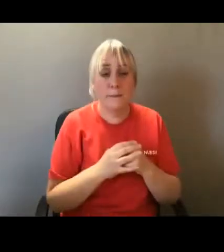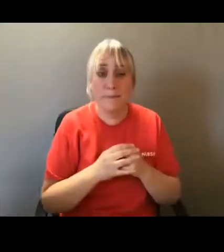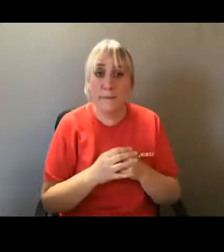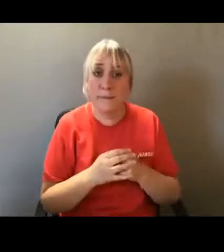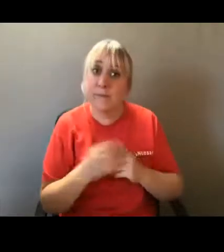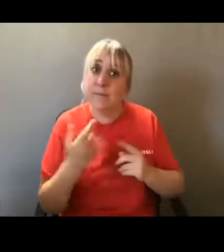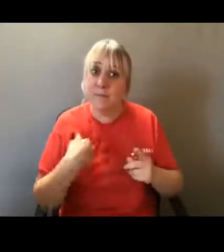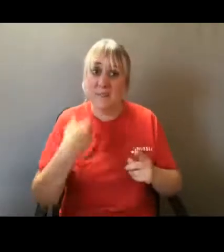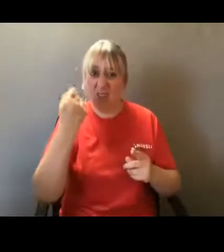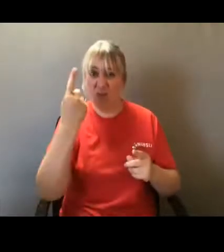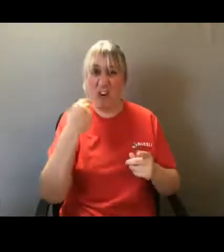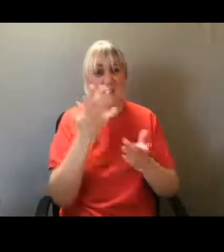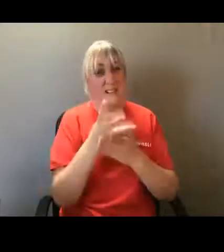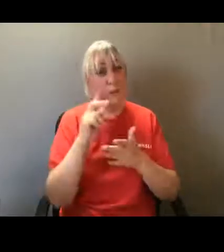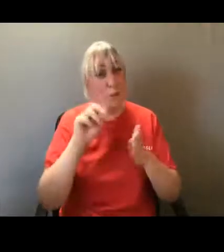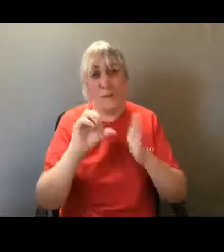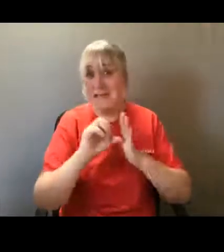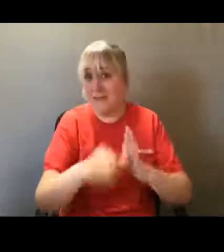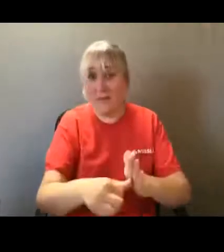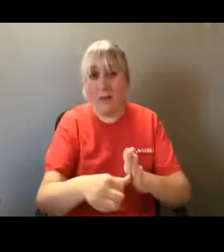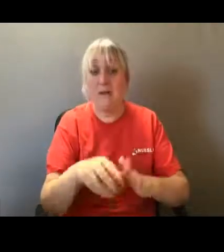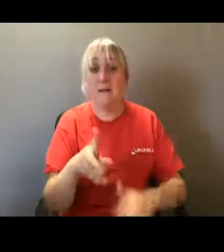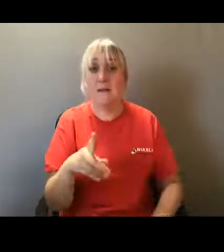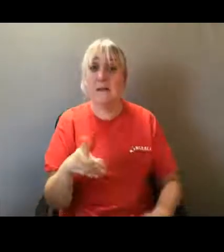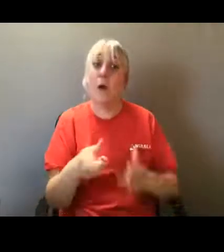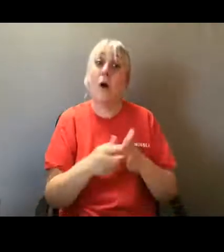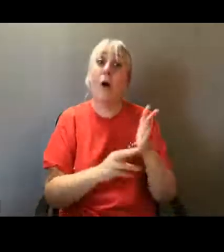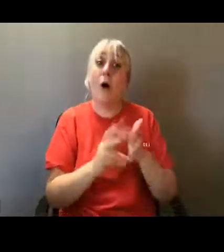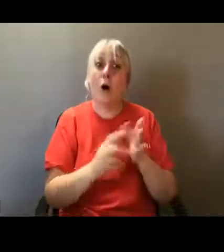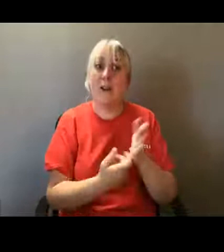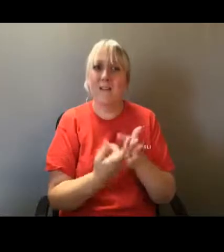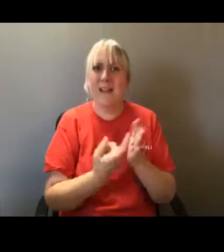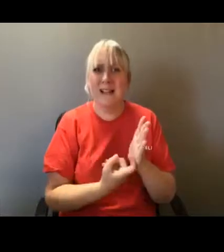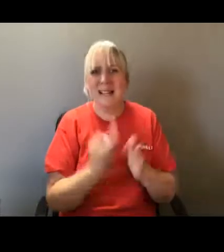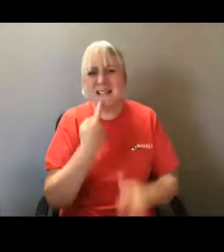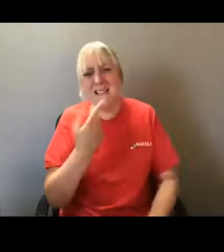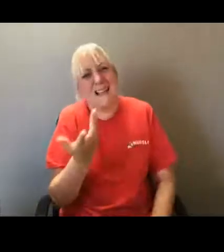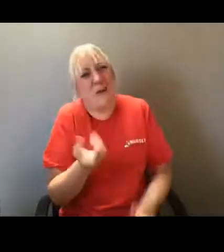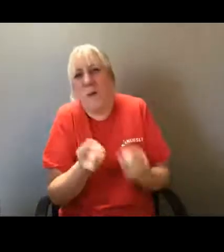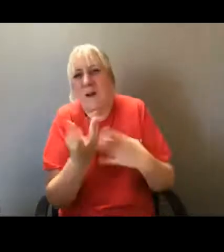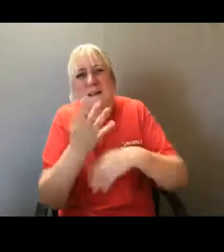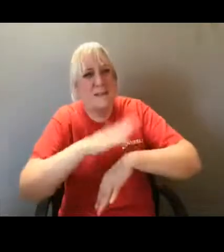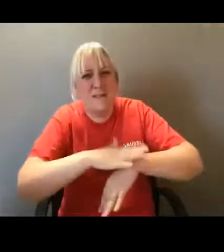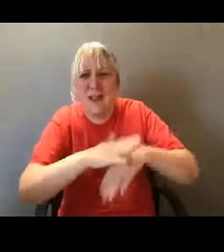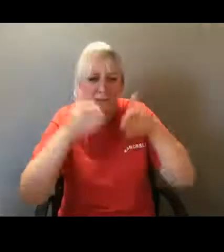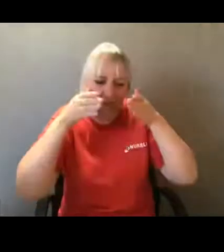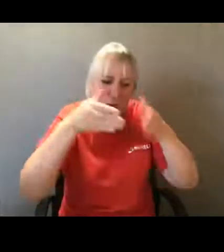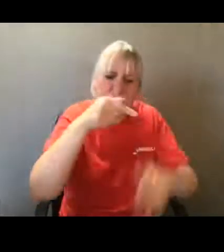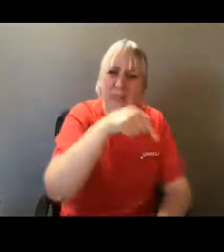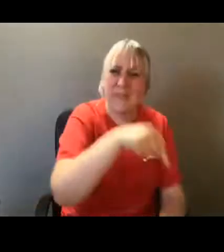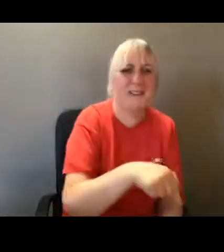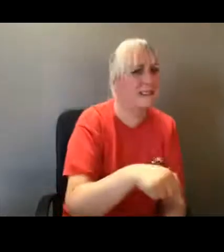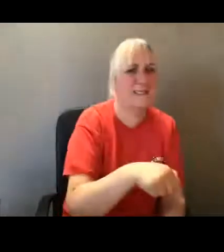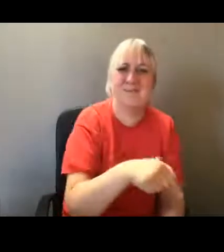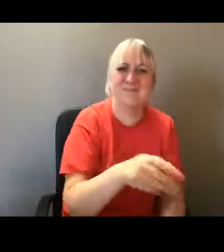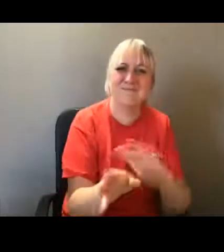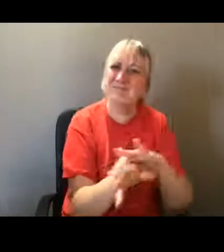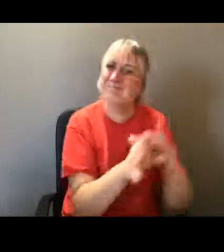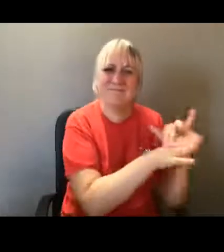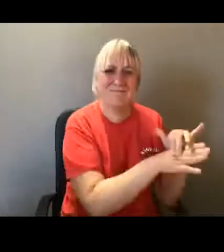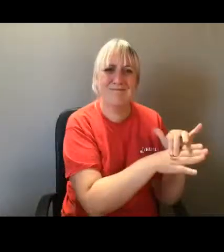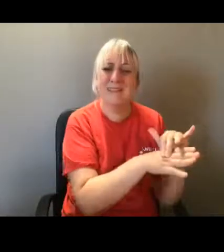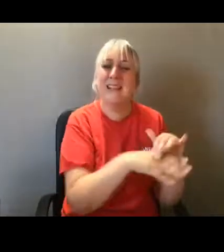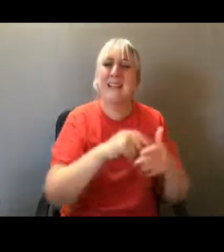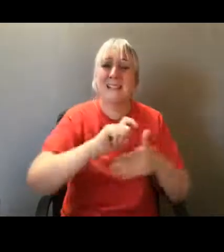would be difficult. It was something Oliver actually argued against putting time and resources into. Disabled campaigners have been too